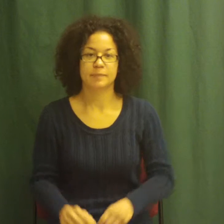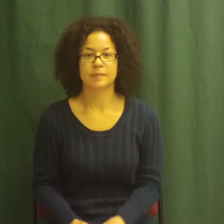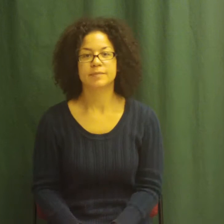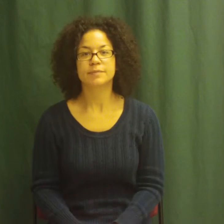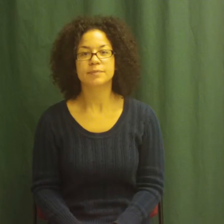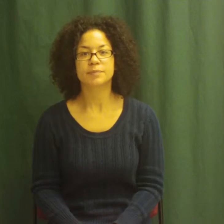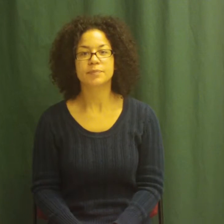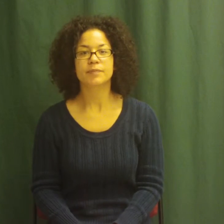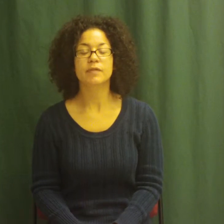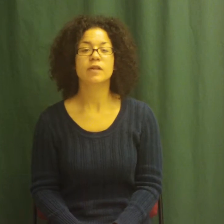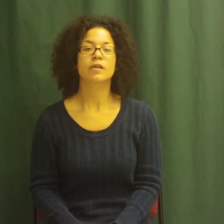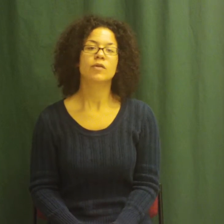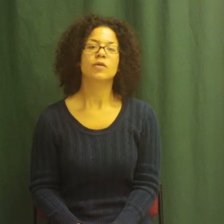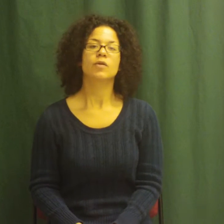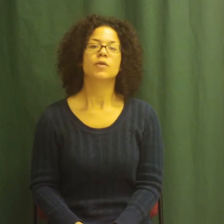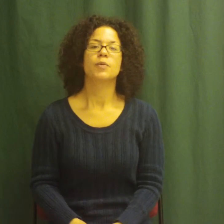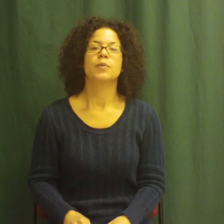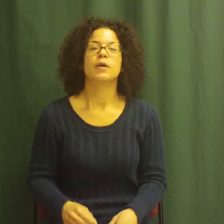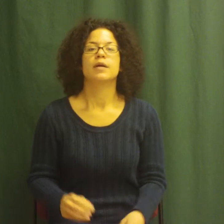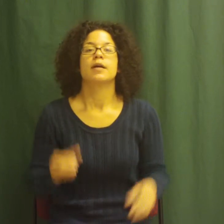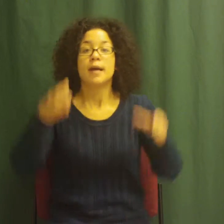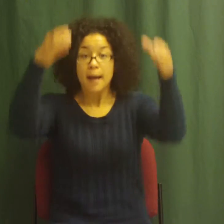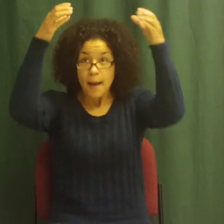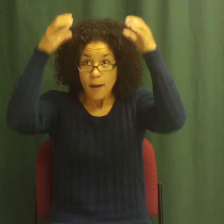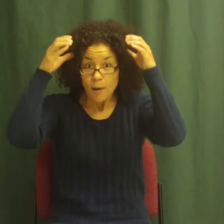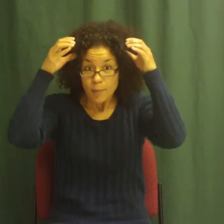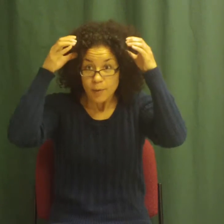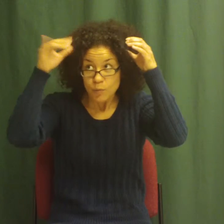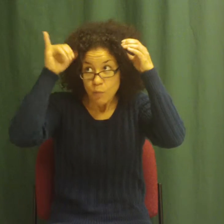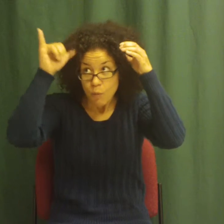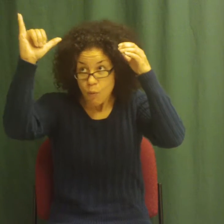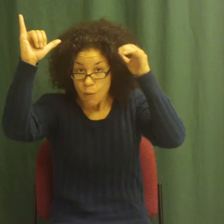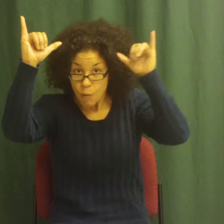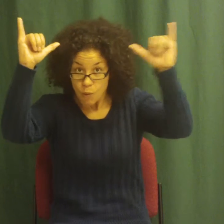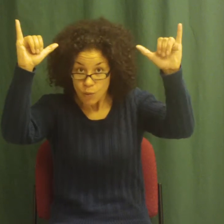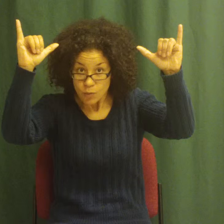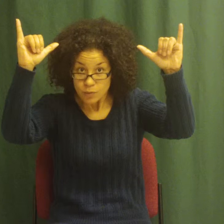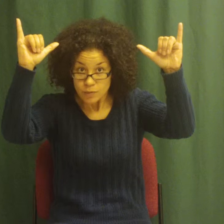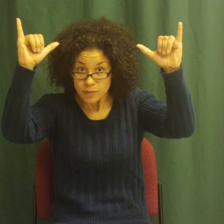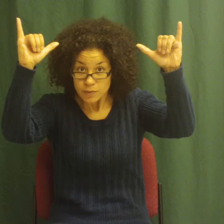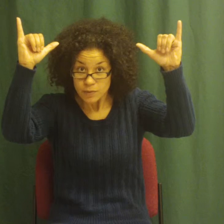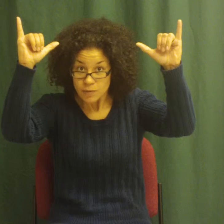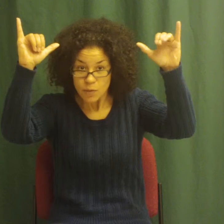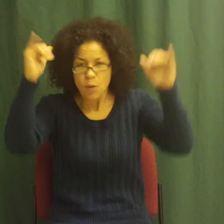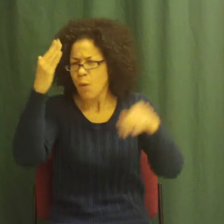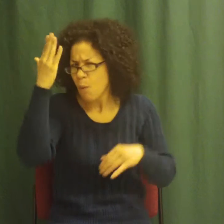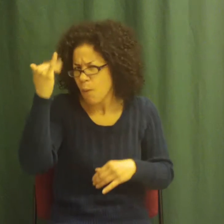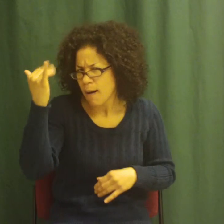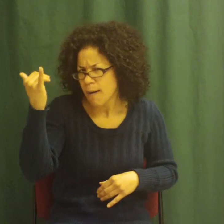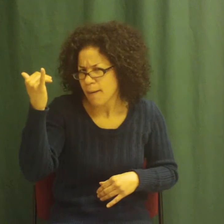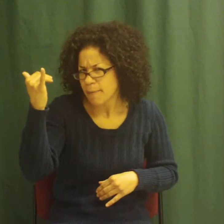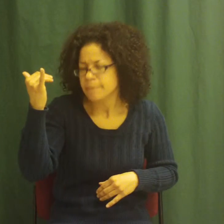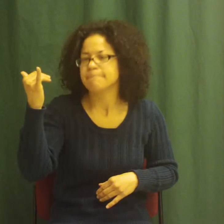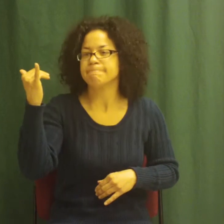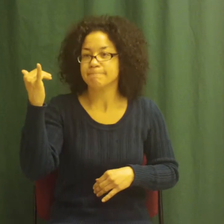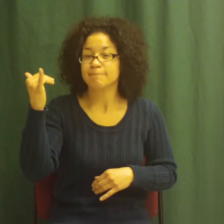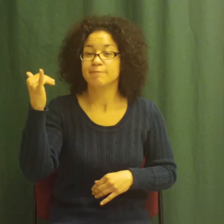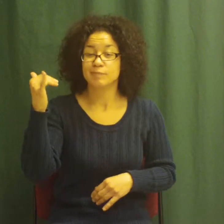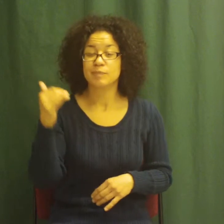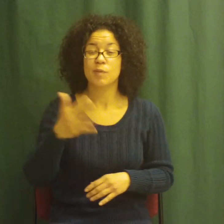An explanation for the helmet with horns myth is that the Christians in contemporary Europe added the detail to